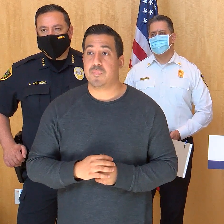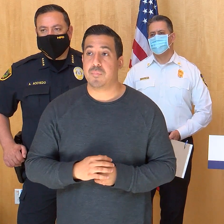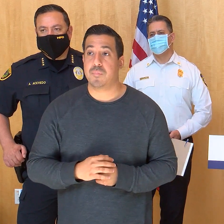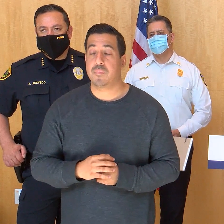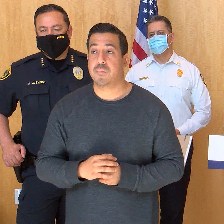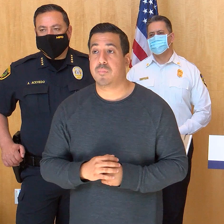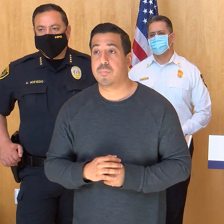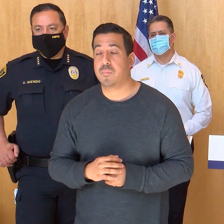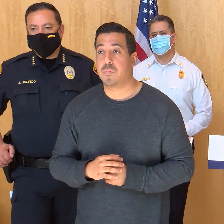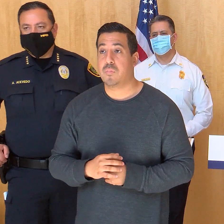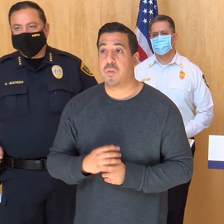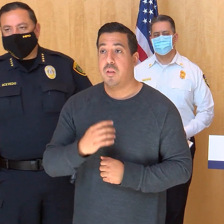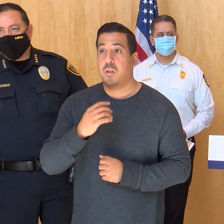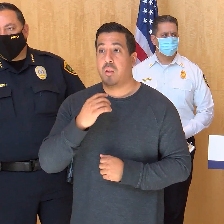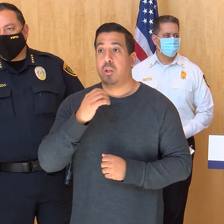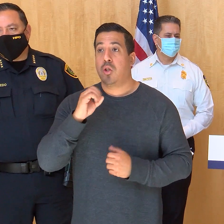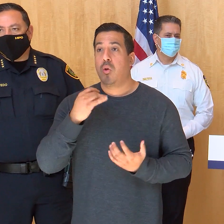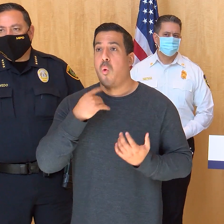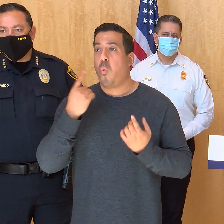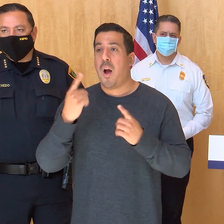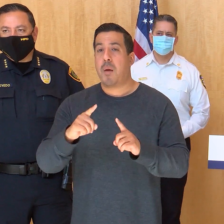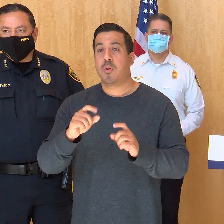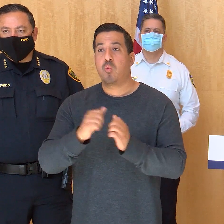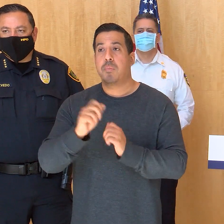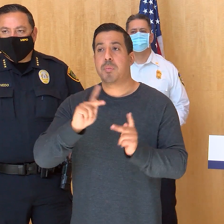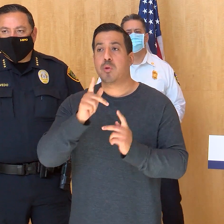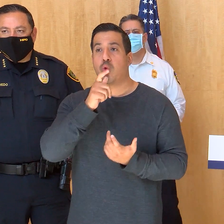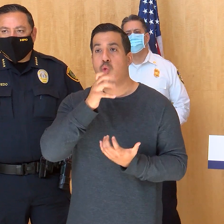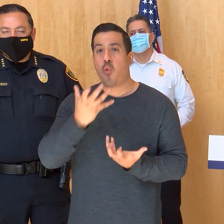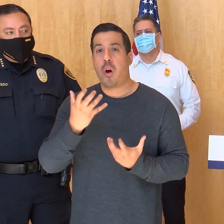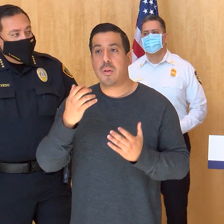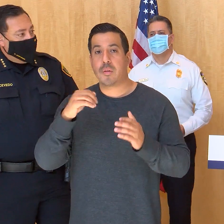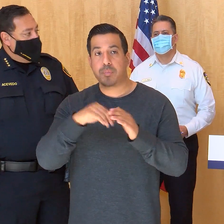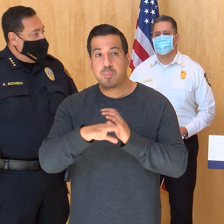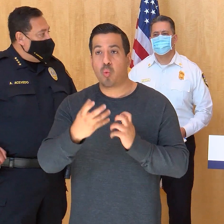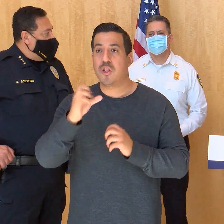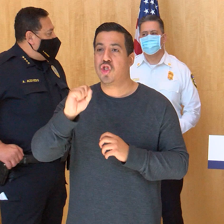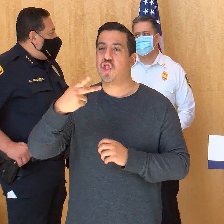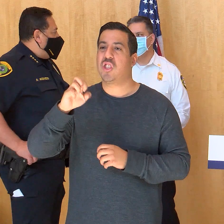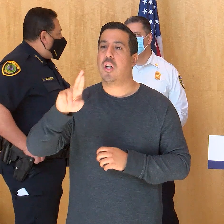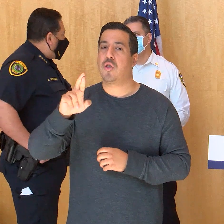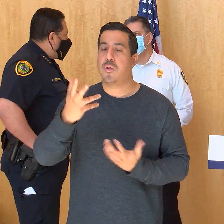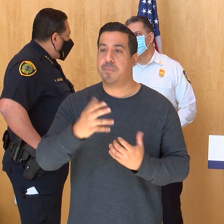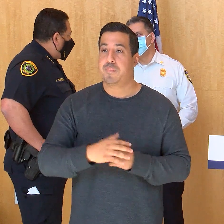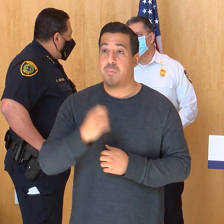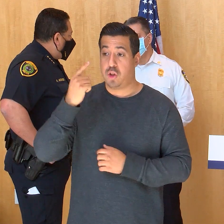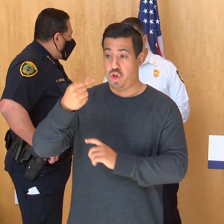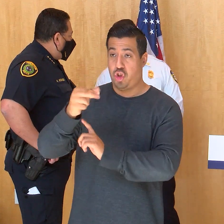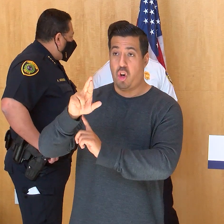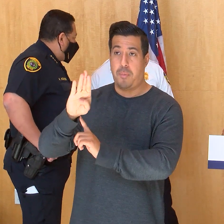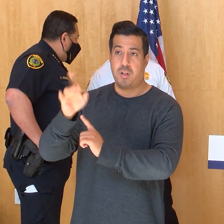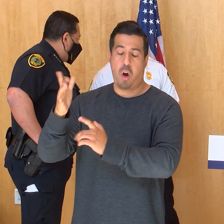At capacity at this point? Yes. What happens to people who want to come in and seek shelter? Yeah, Georgia Brown is